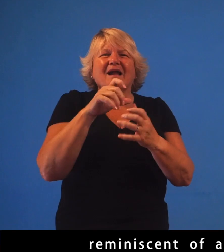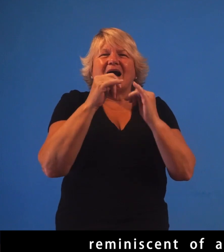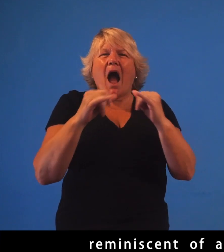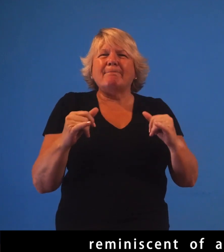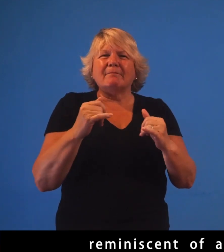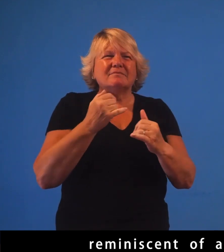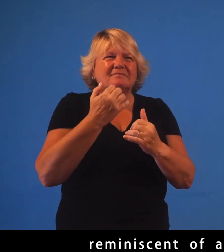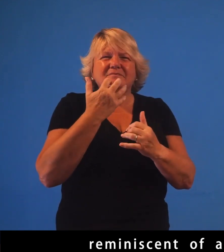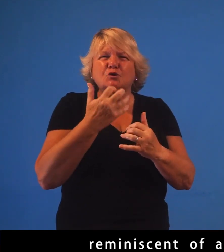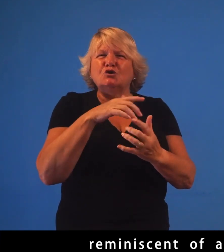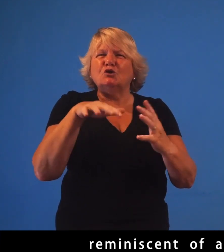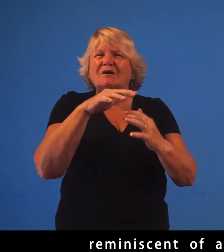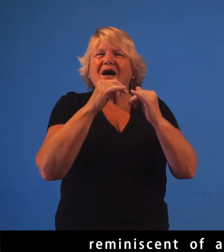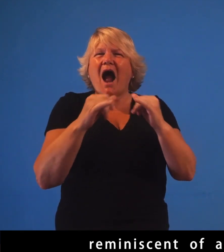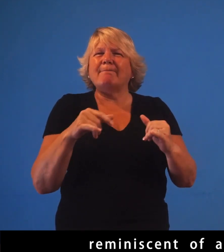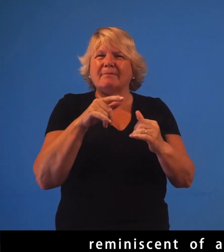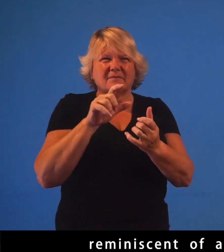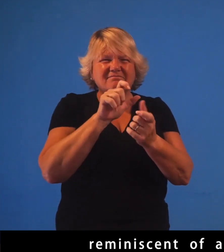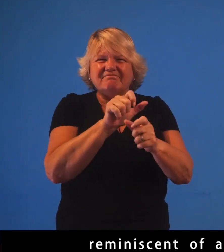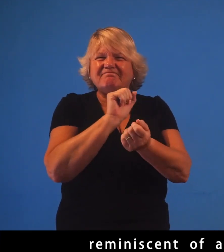reminiscent of a concentration camp.